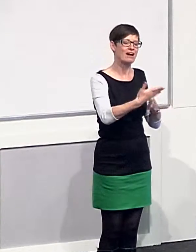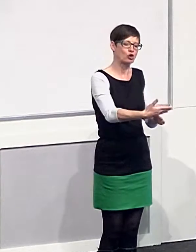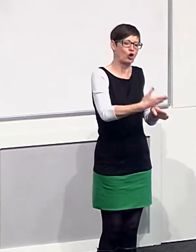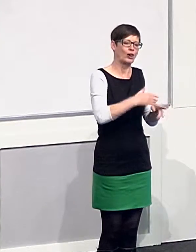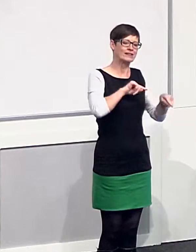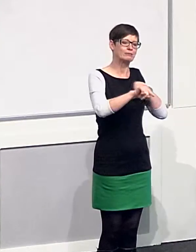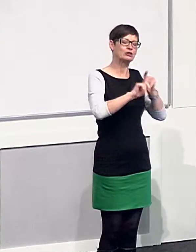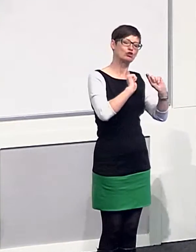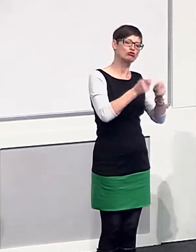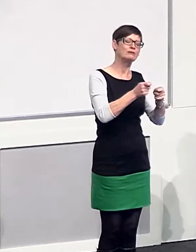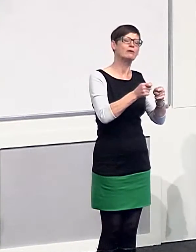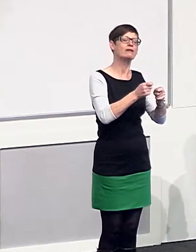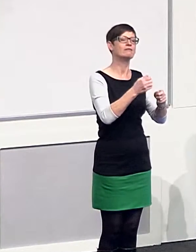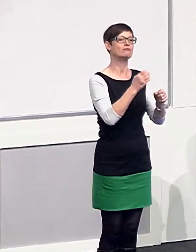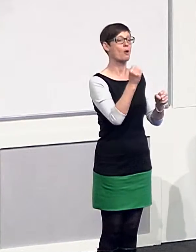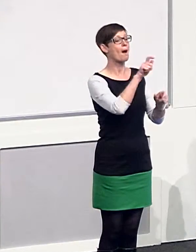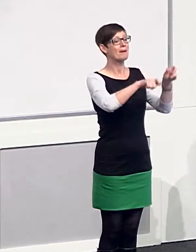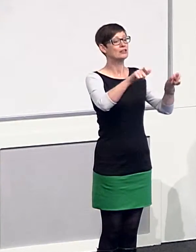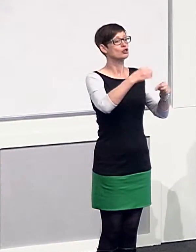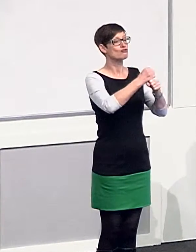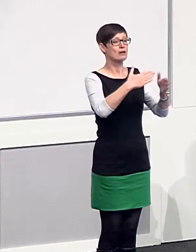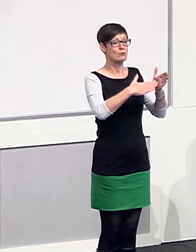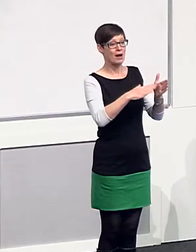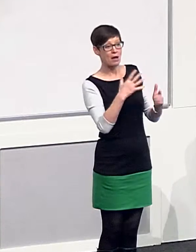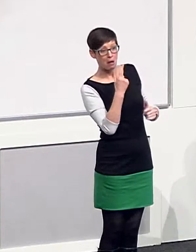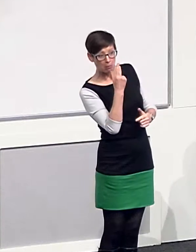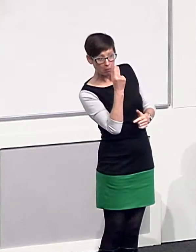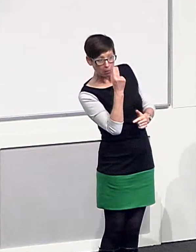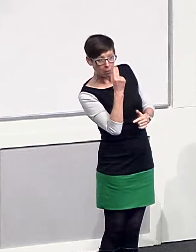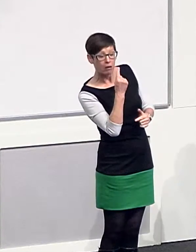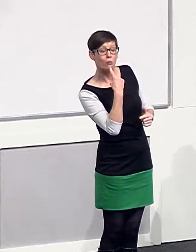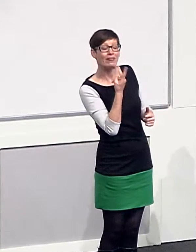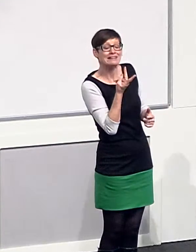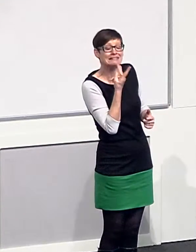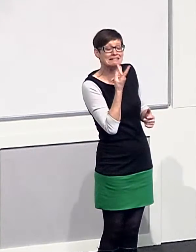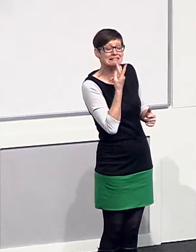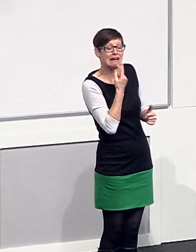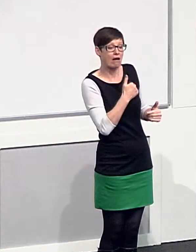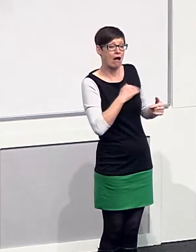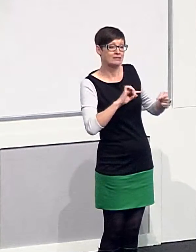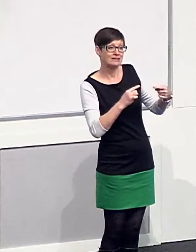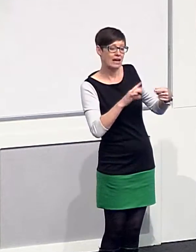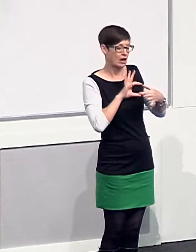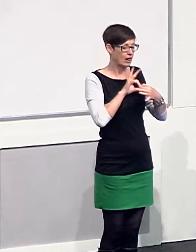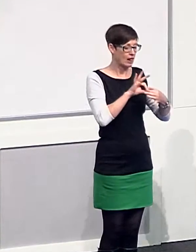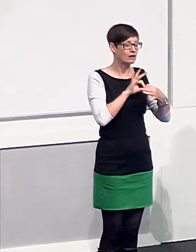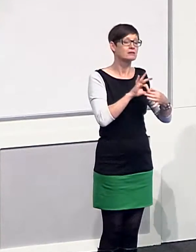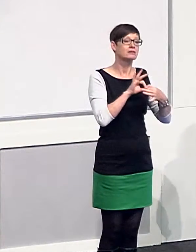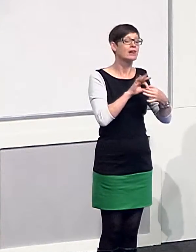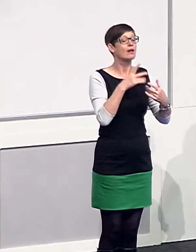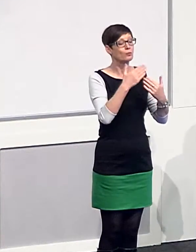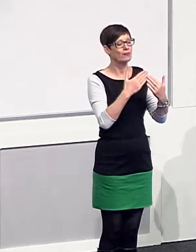to Greater Manchester patients who present with a threatened heart attack in collaboration with the Cardiac Network within 24